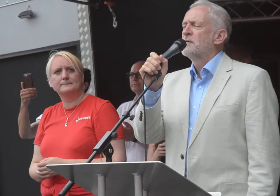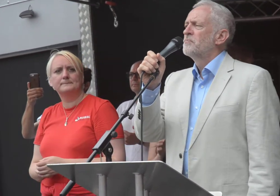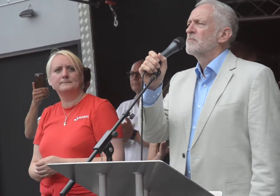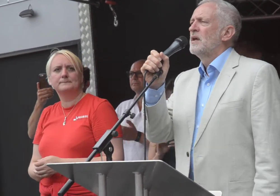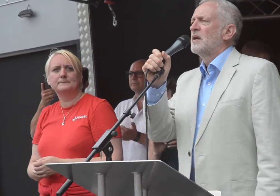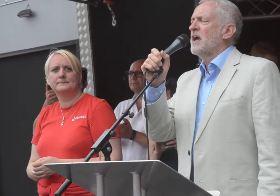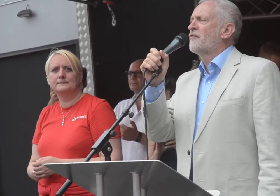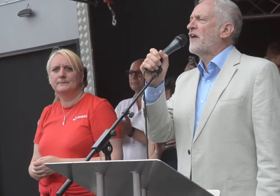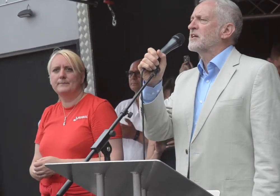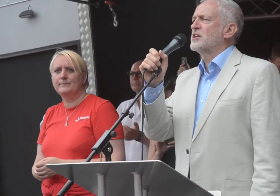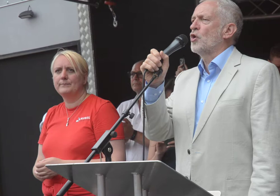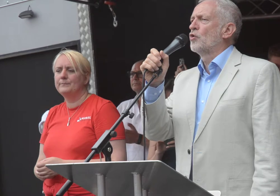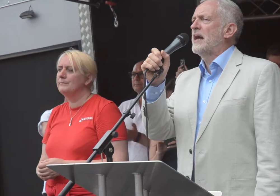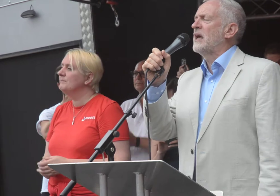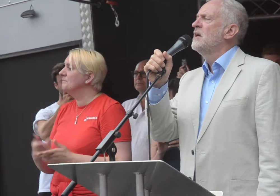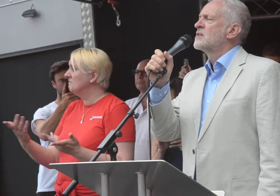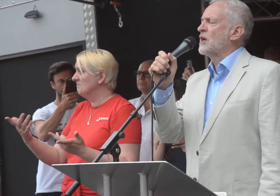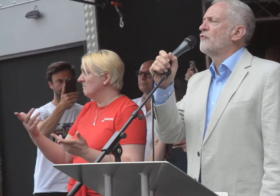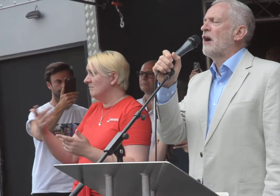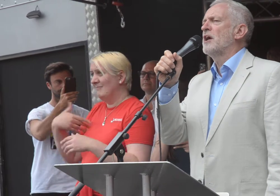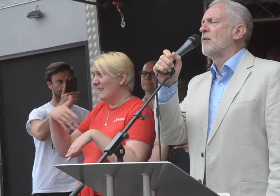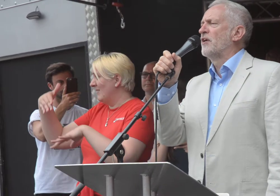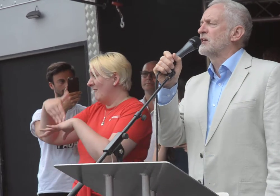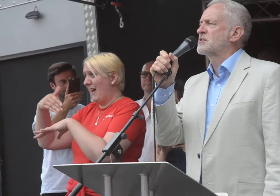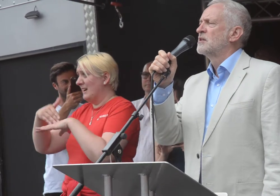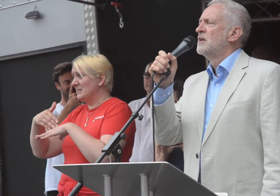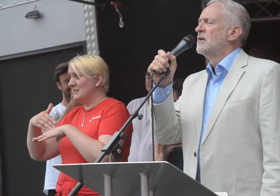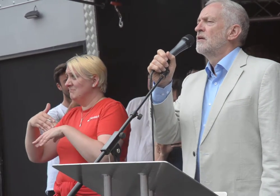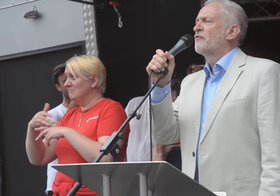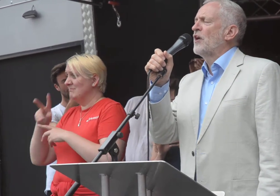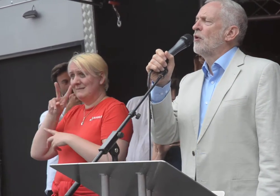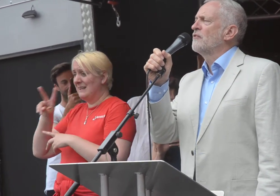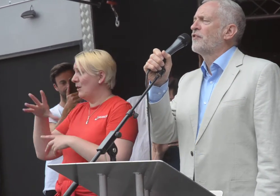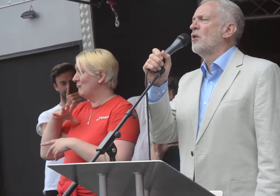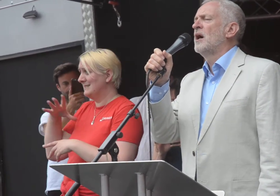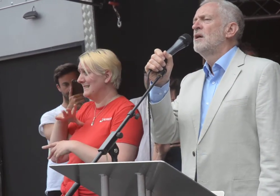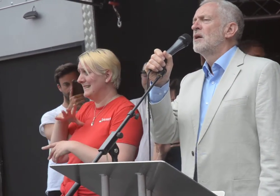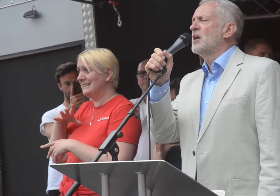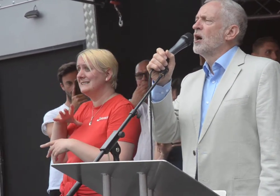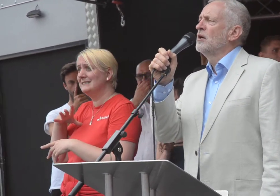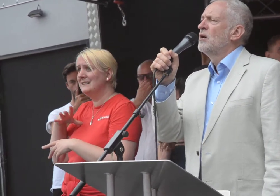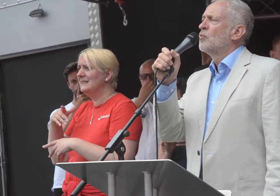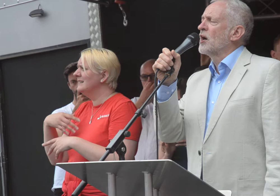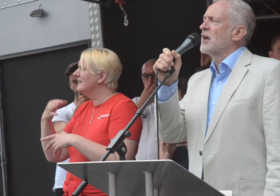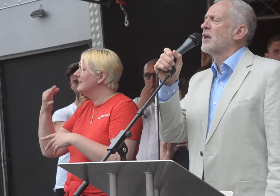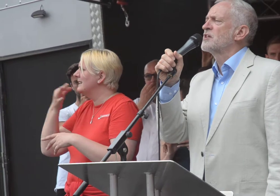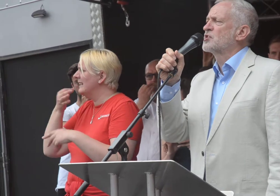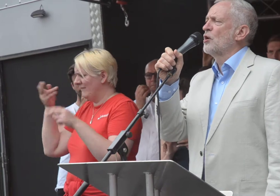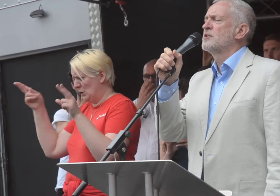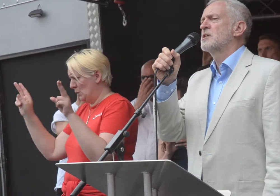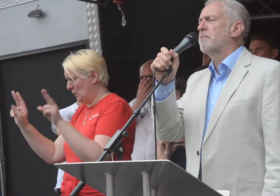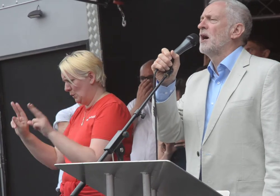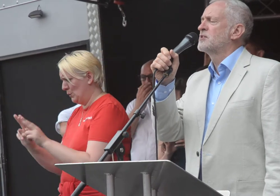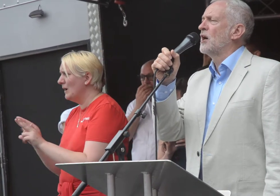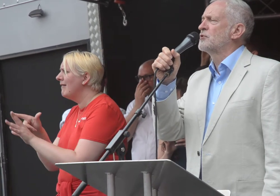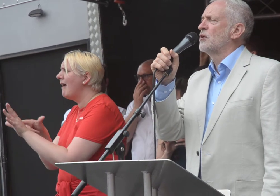Because the effect is already so very obvious. Fewer and fewer young working class